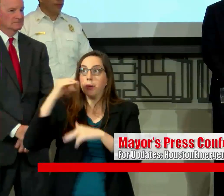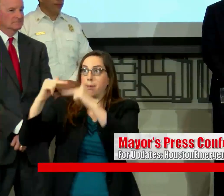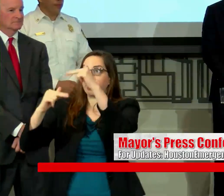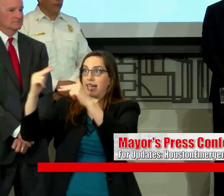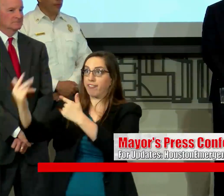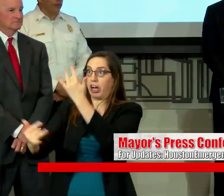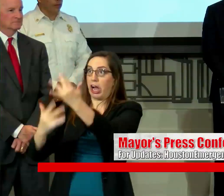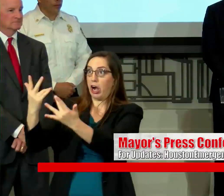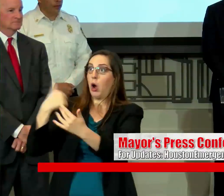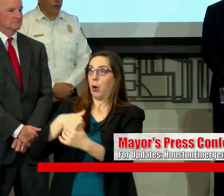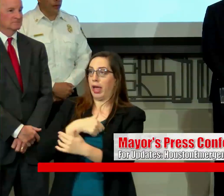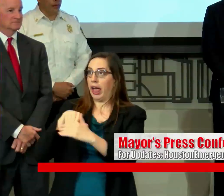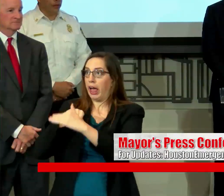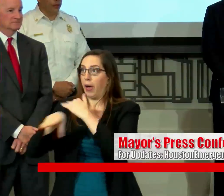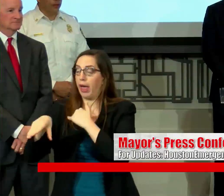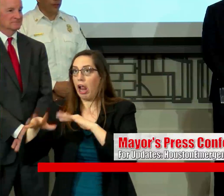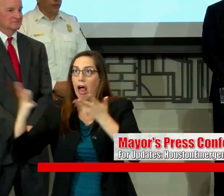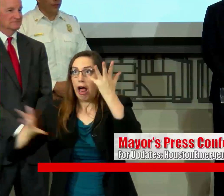building.